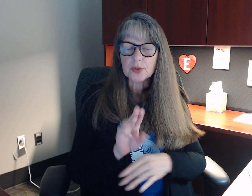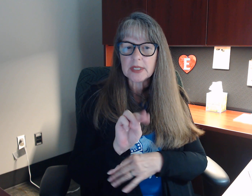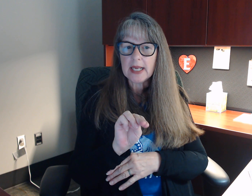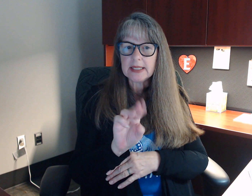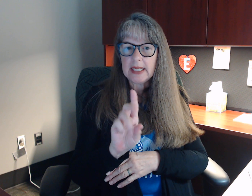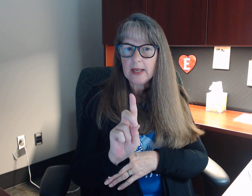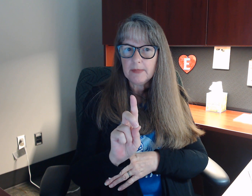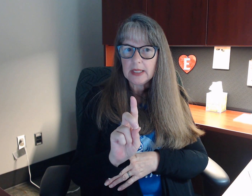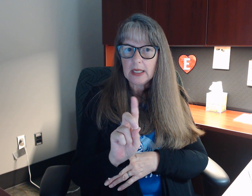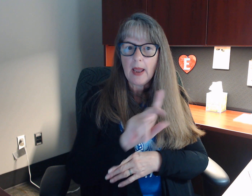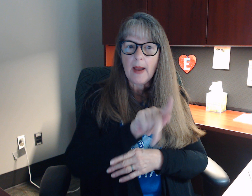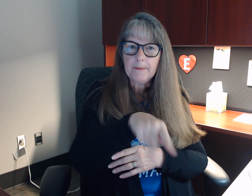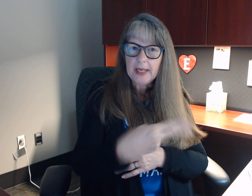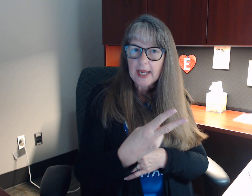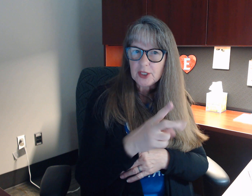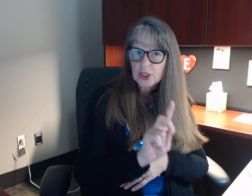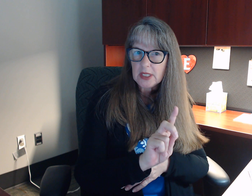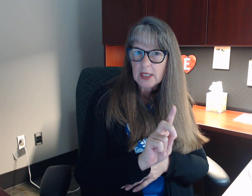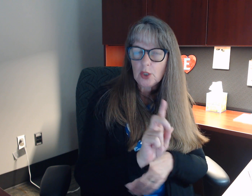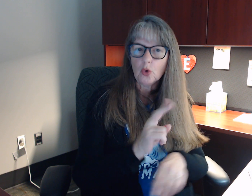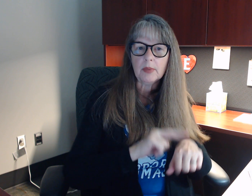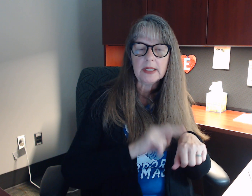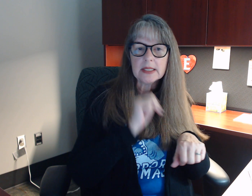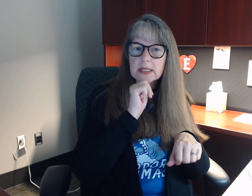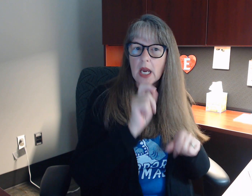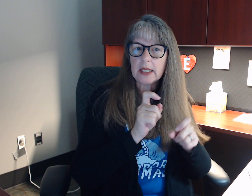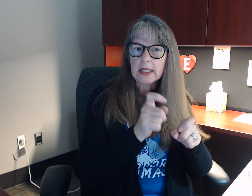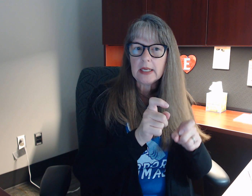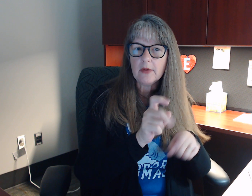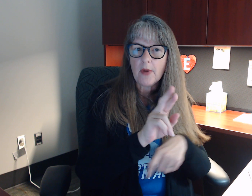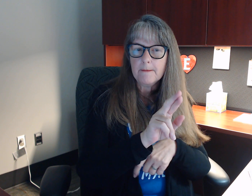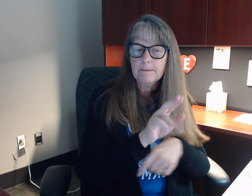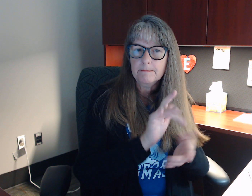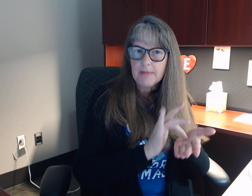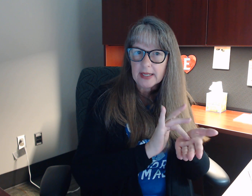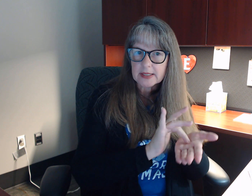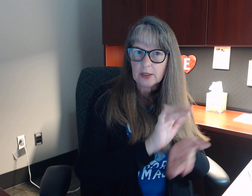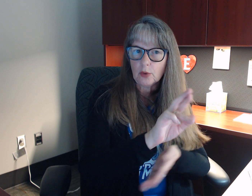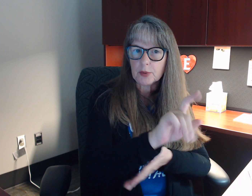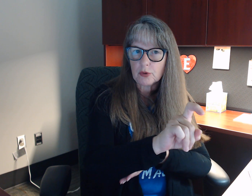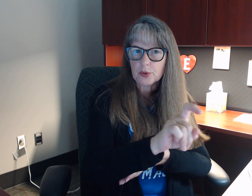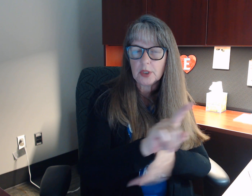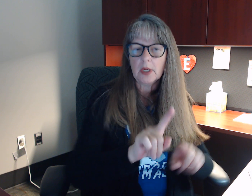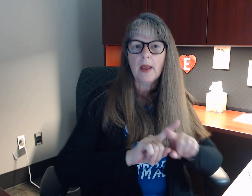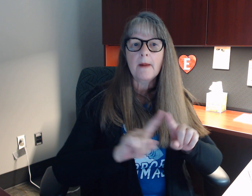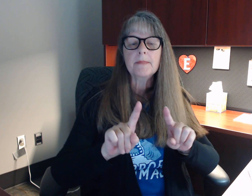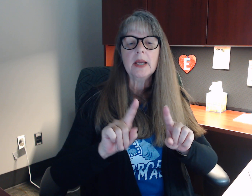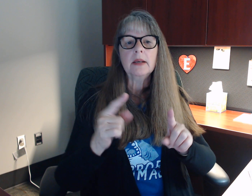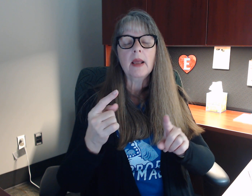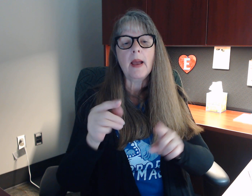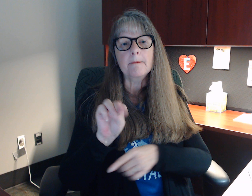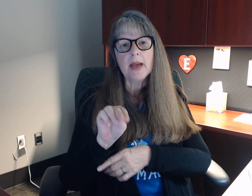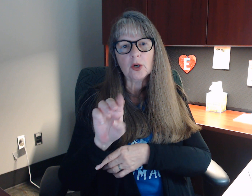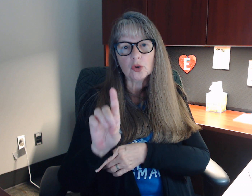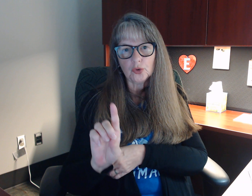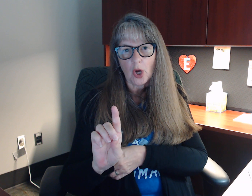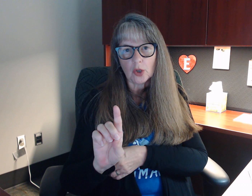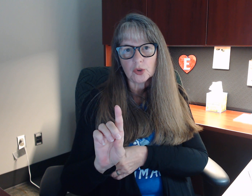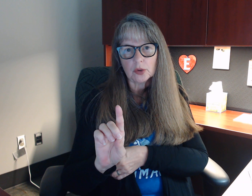has an MD. A PhD normally does not give medicine or prescription, but a medical doctor, that